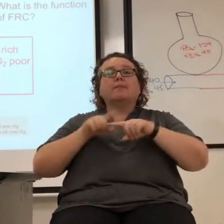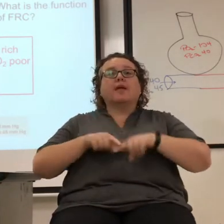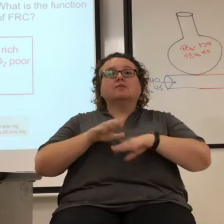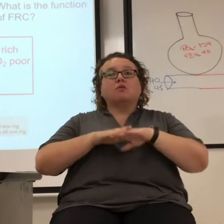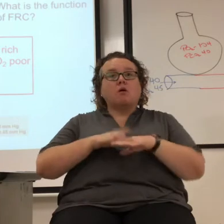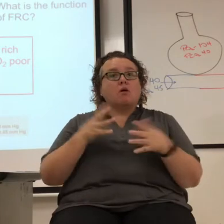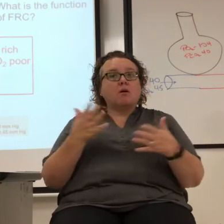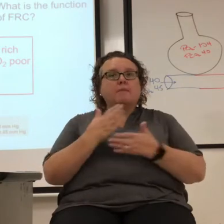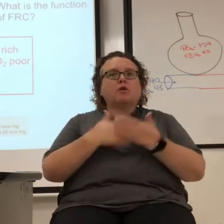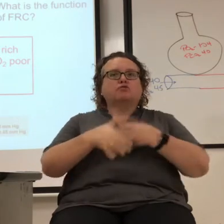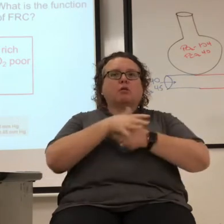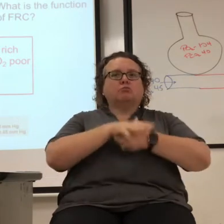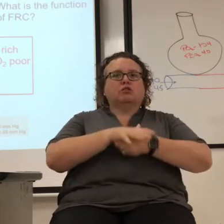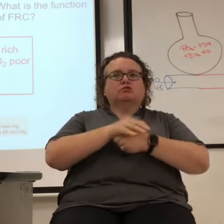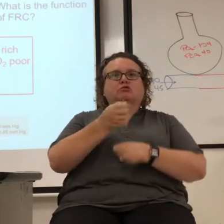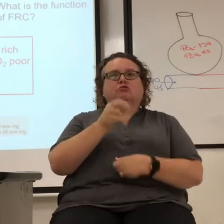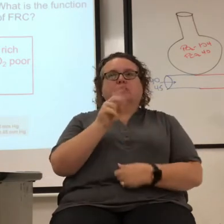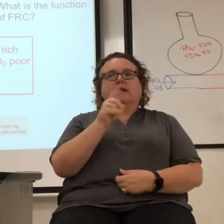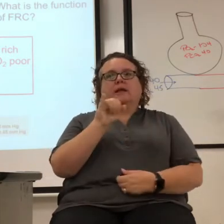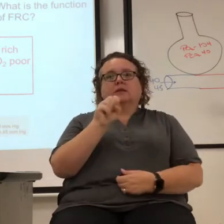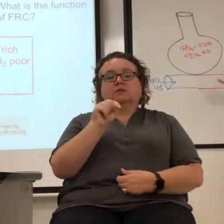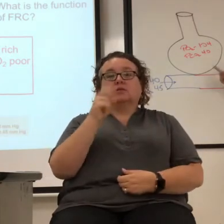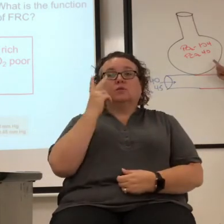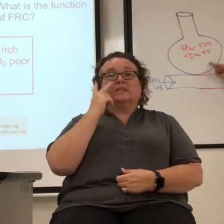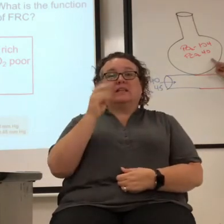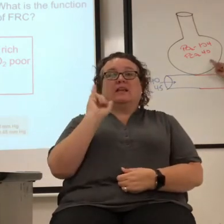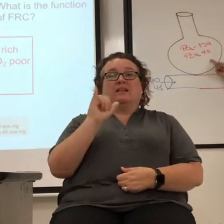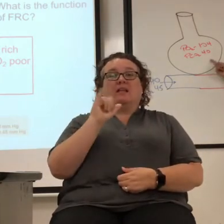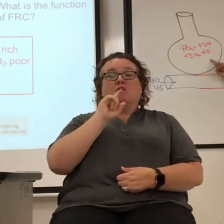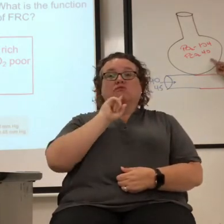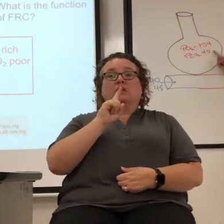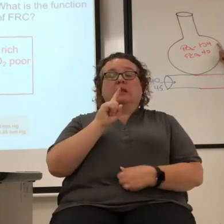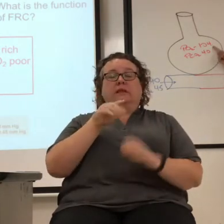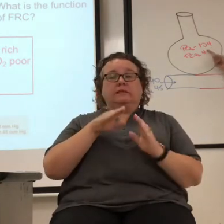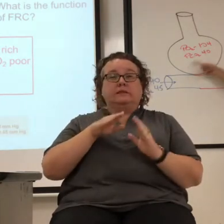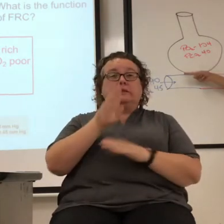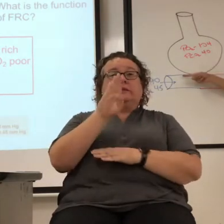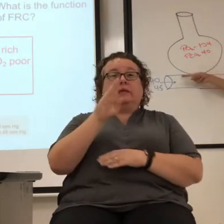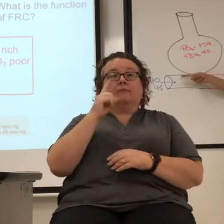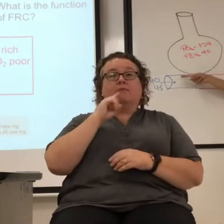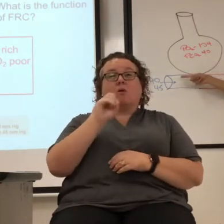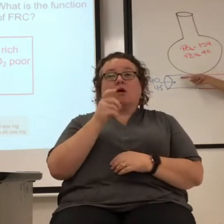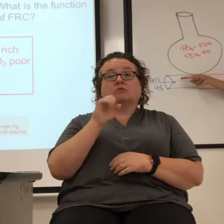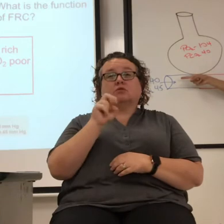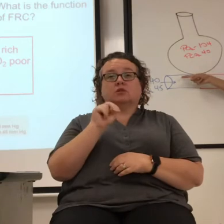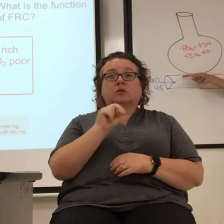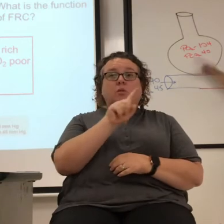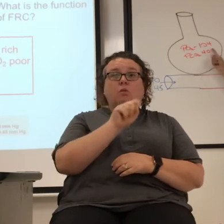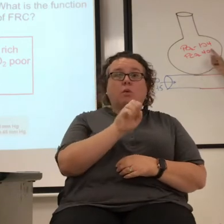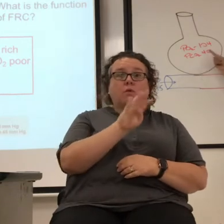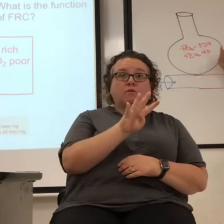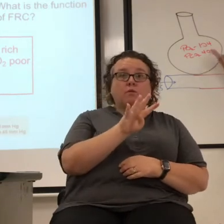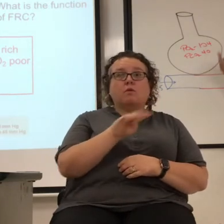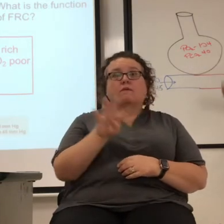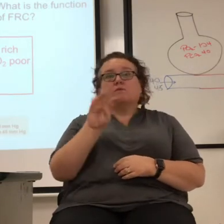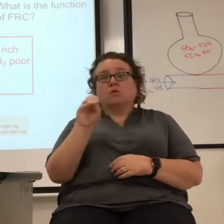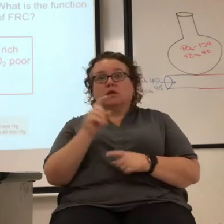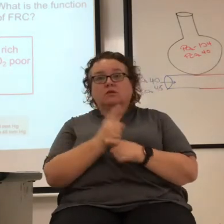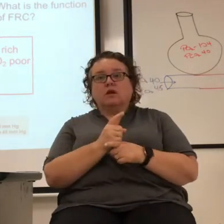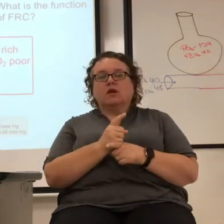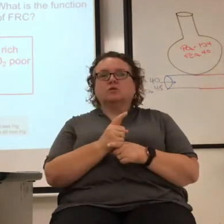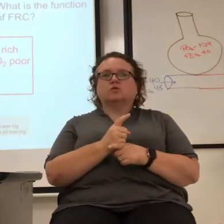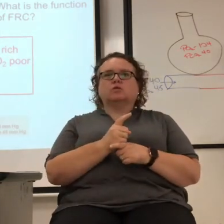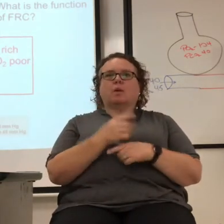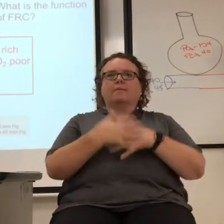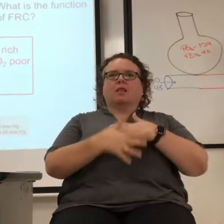gradients. So, you see a very steep gradient for oxygen, 104 to 40, right? So, blood picks